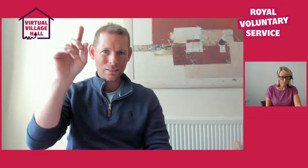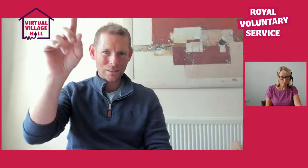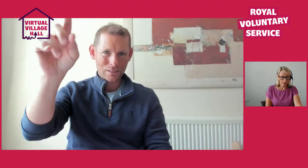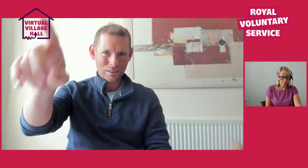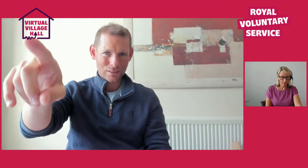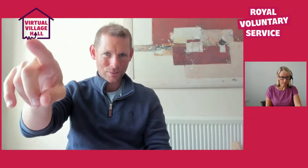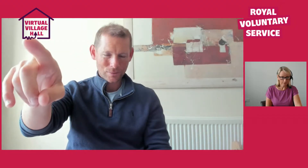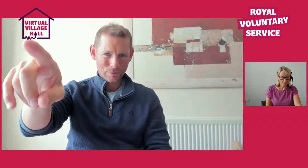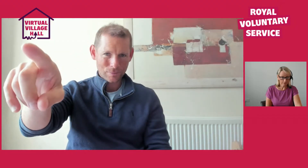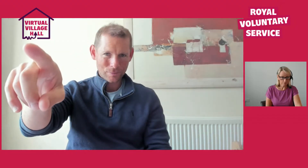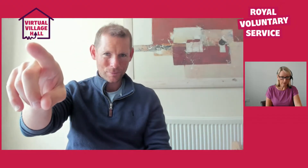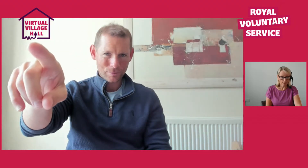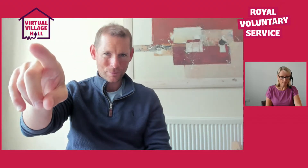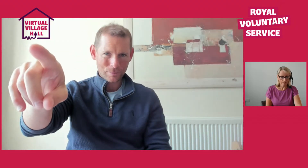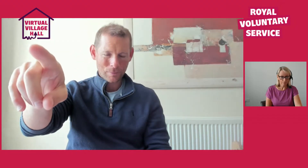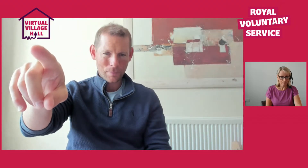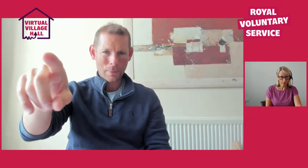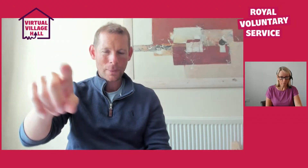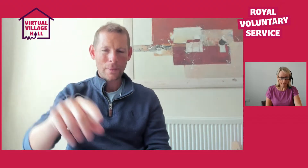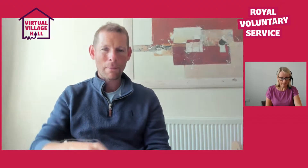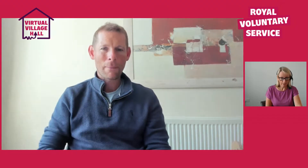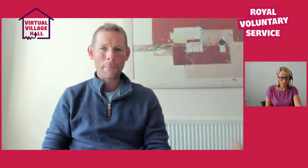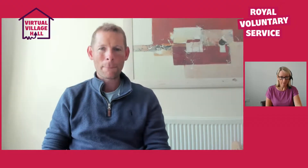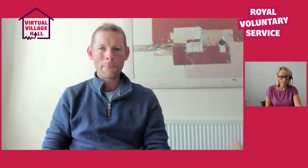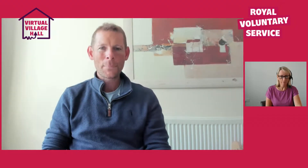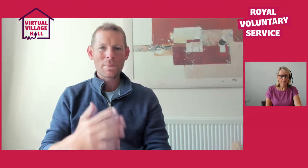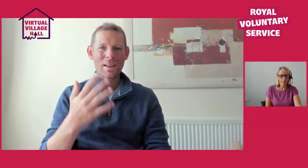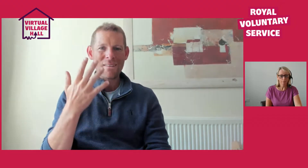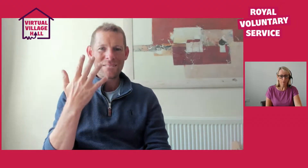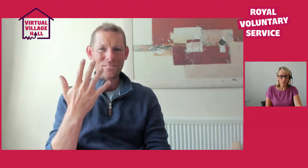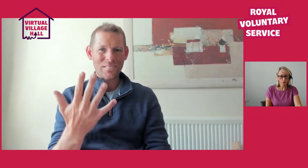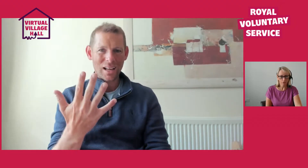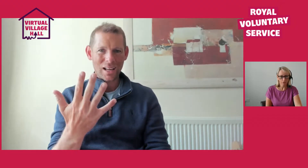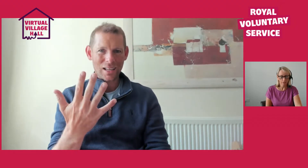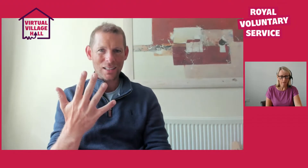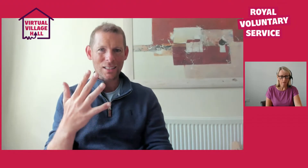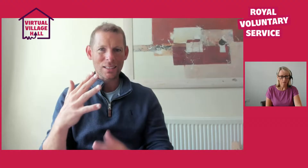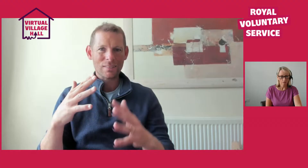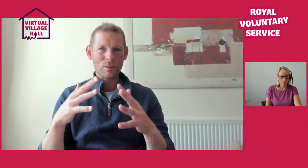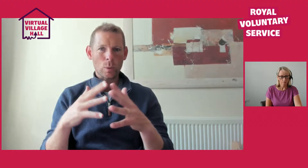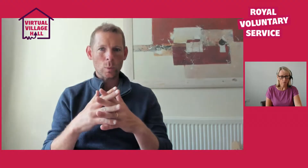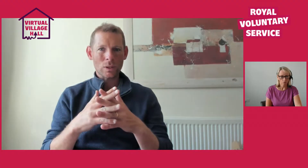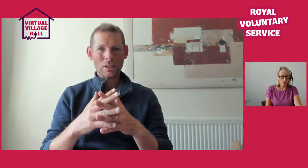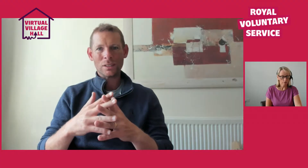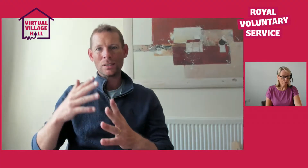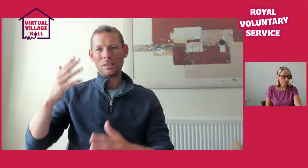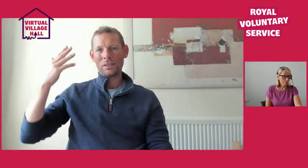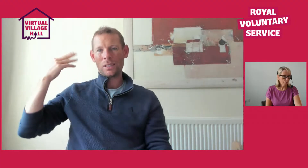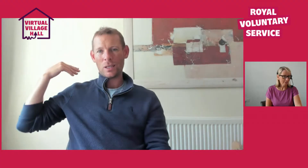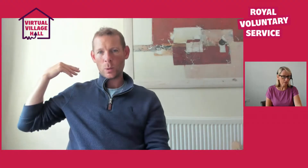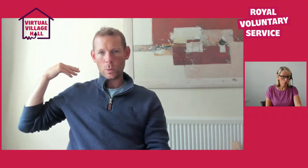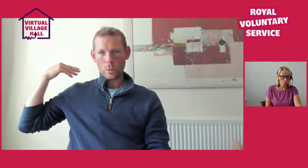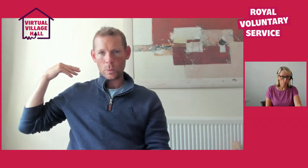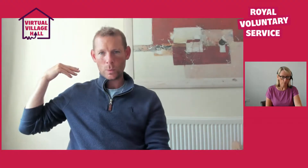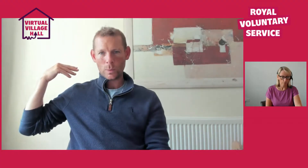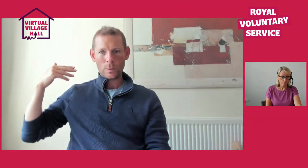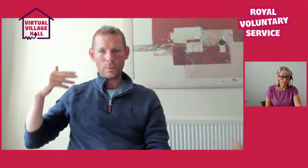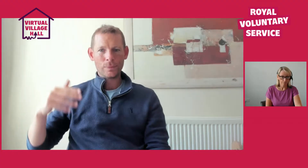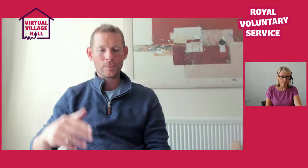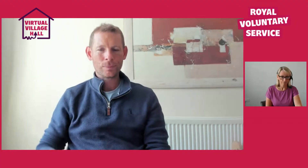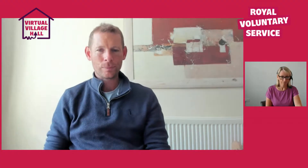or 5 weeks. Something happens in 5 weeks' time in the future, or 5 weeks